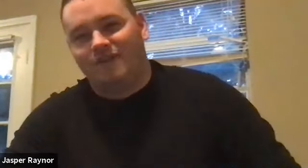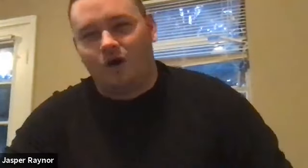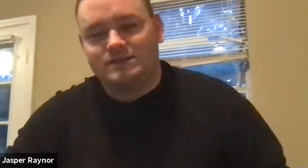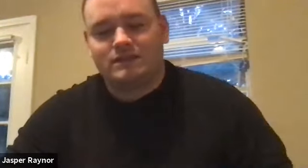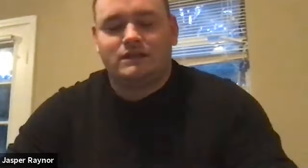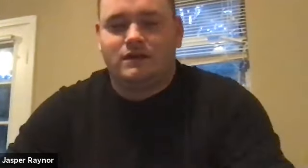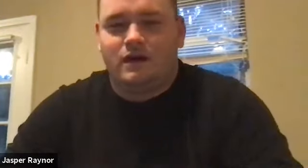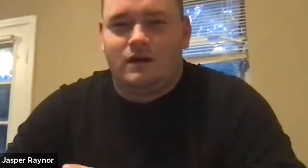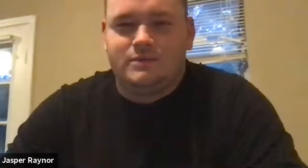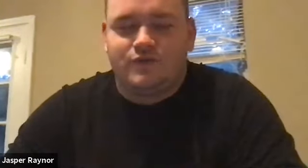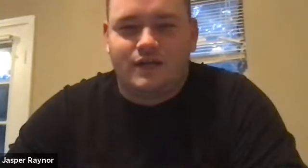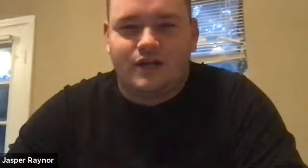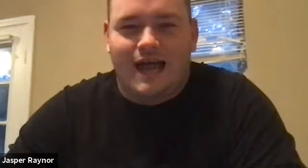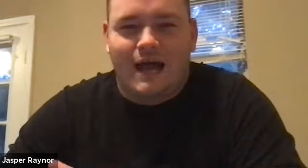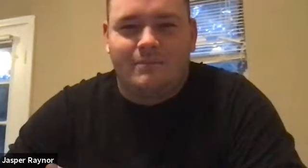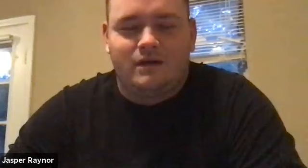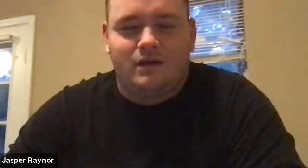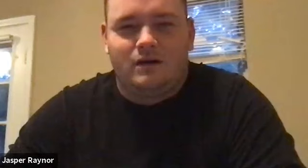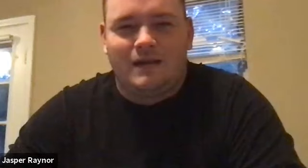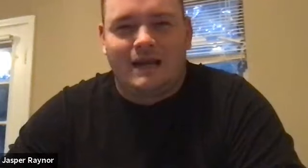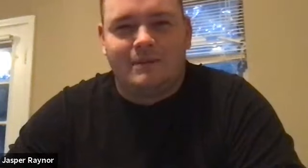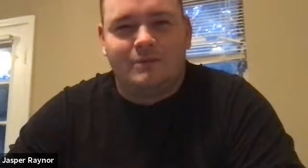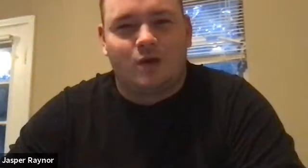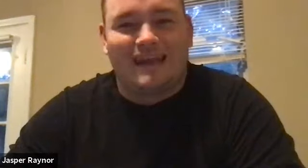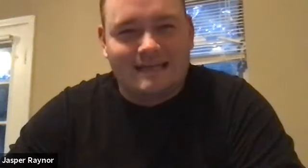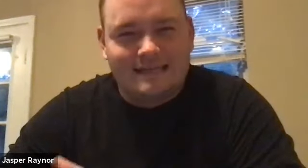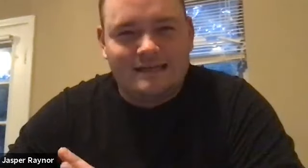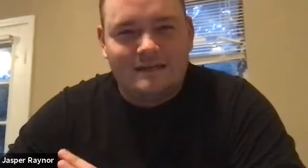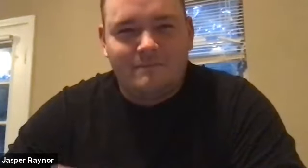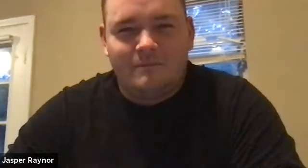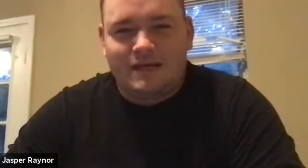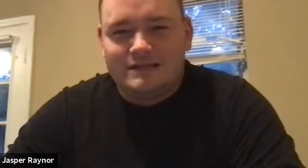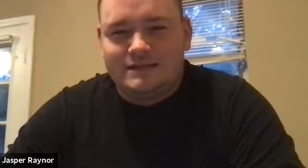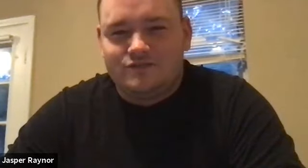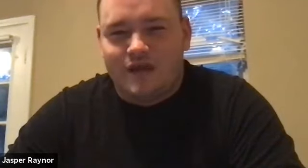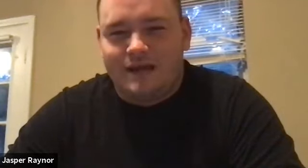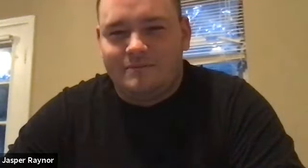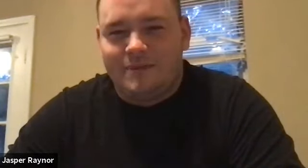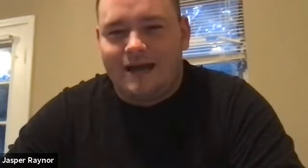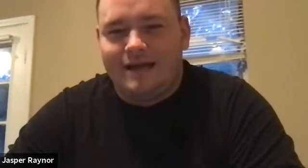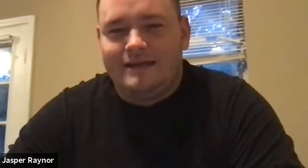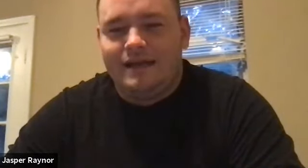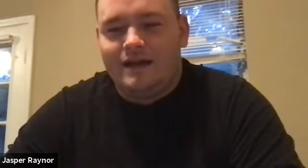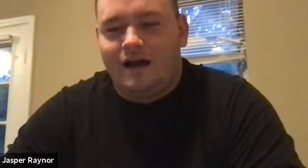Vault, it's a really good app. A lot of people don't like it because it's ran by